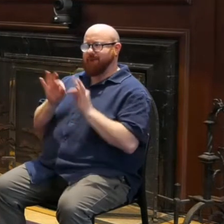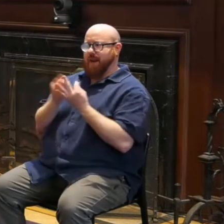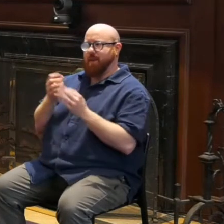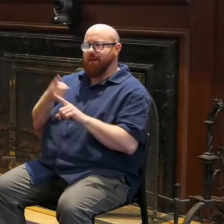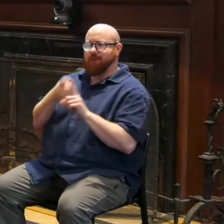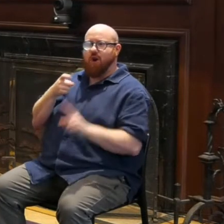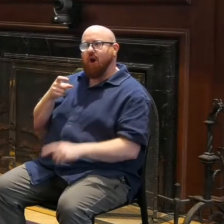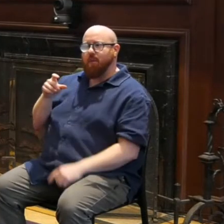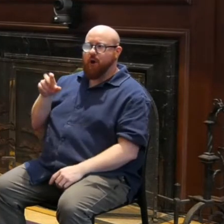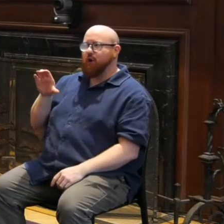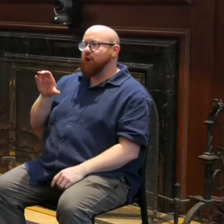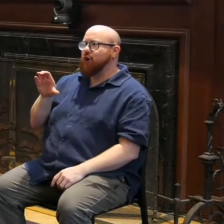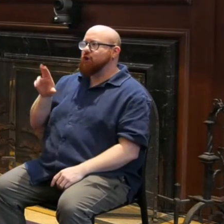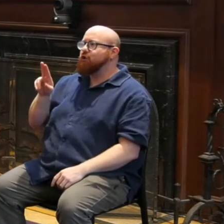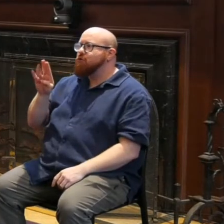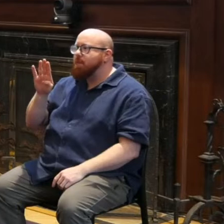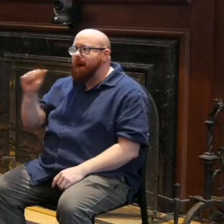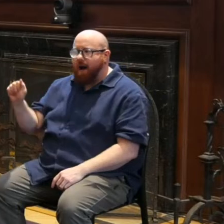It was kind of an, oh, by the way.